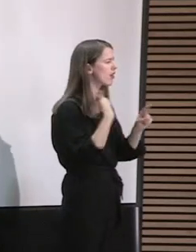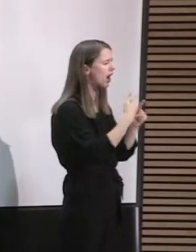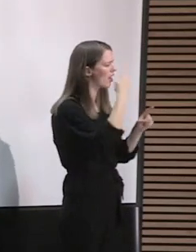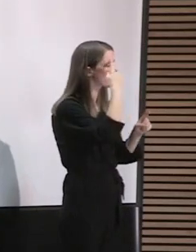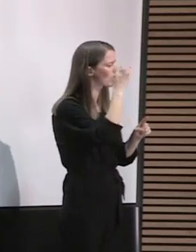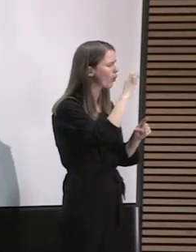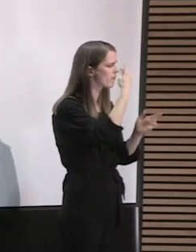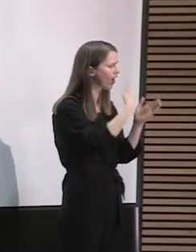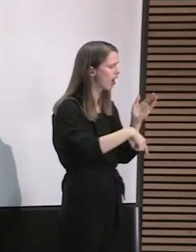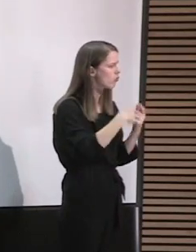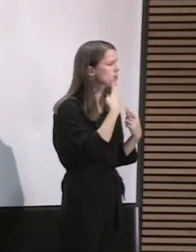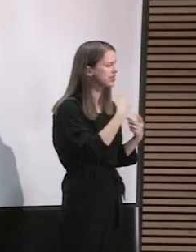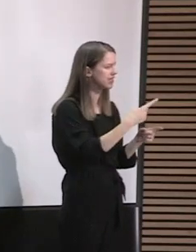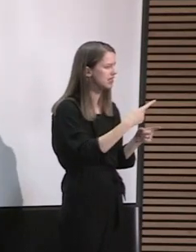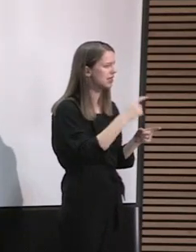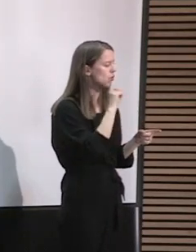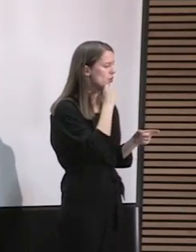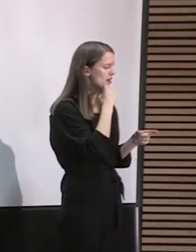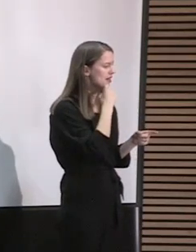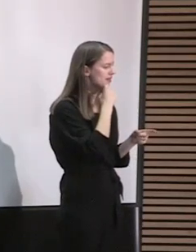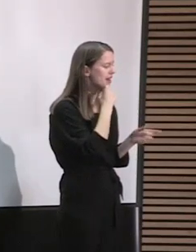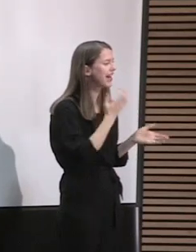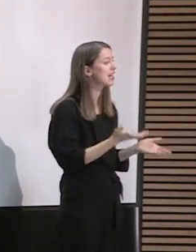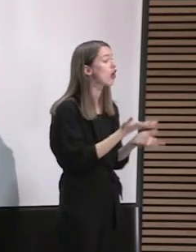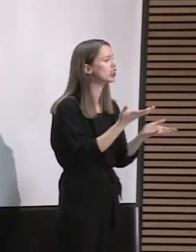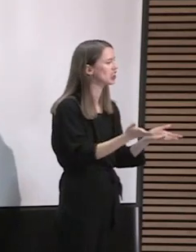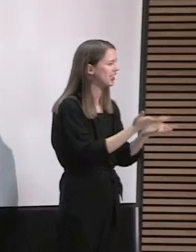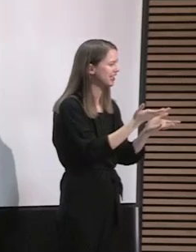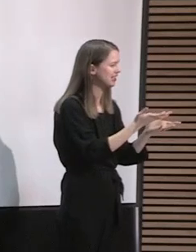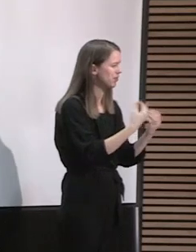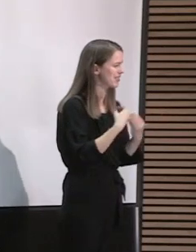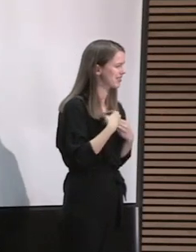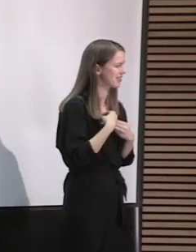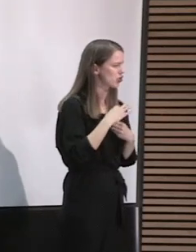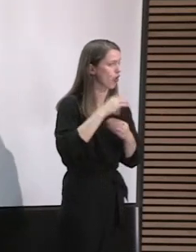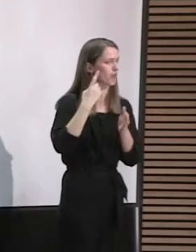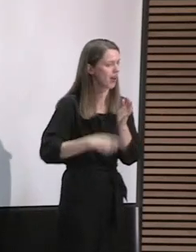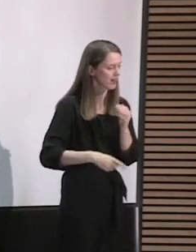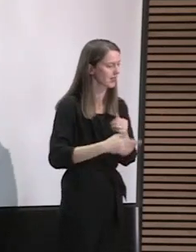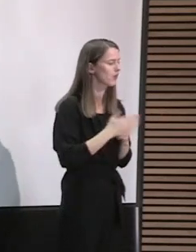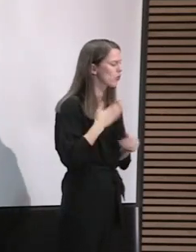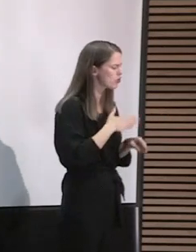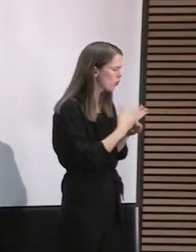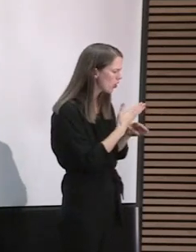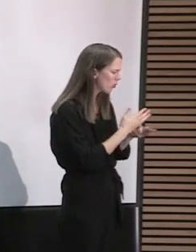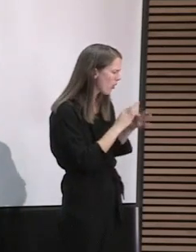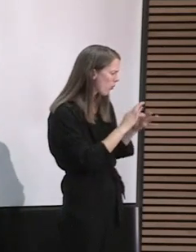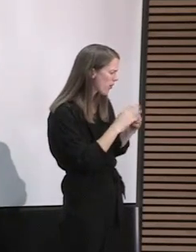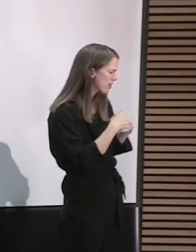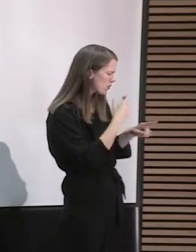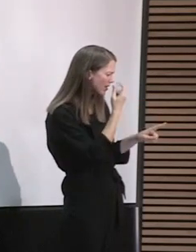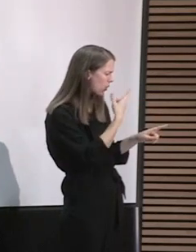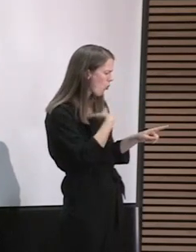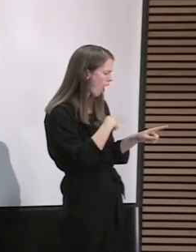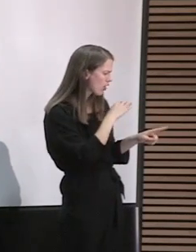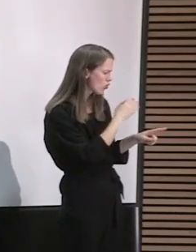knowledge. We did say that we are going to be taking an encouraging approach here. We want to work with people to understand why they're not displaying a QR